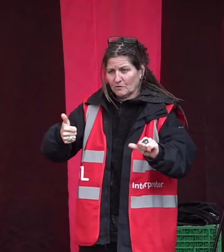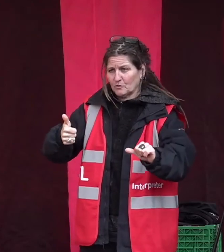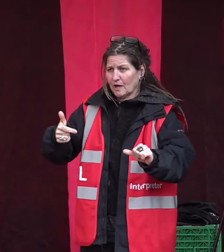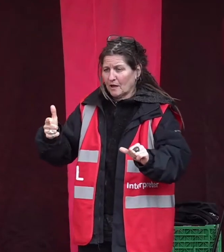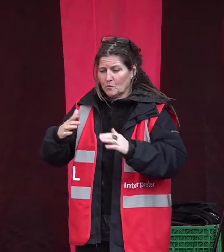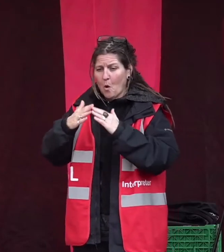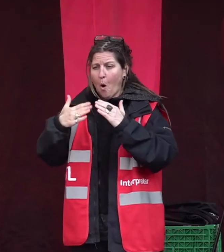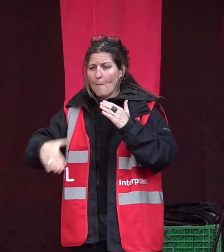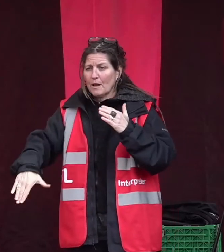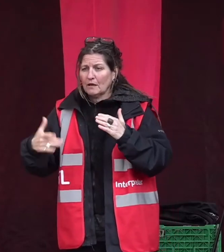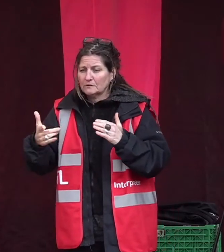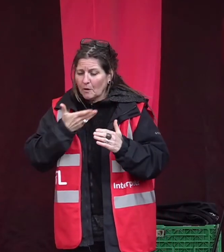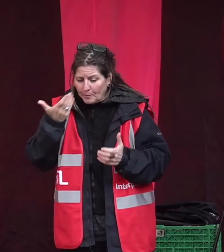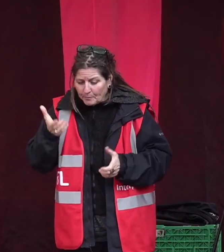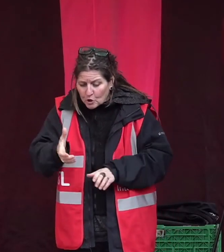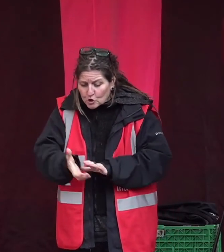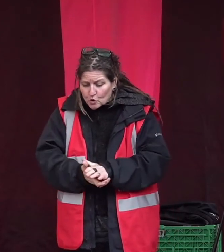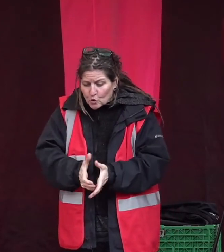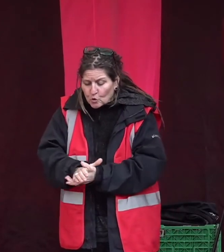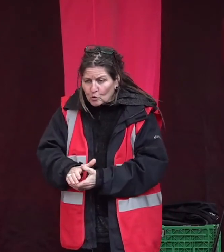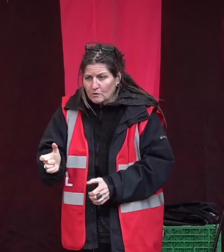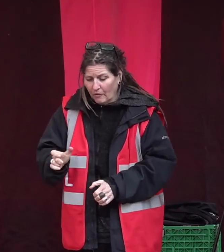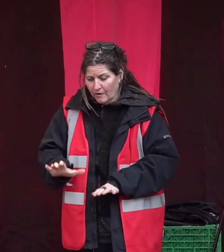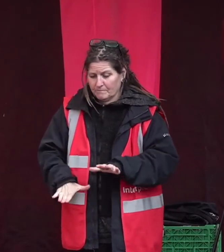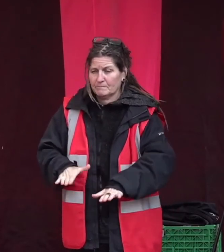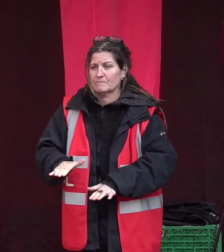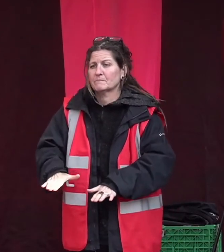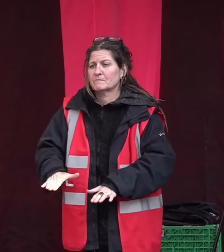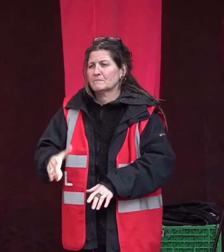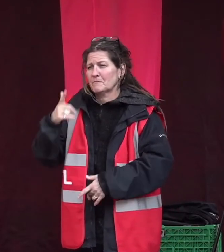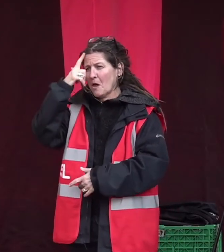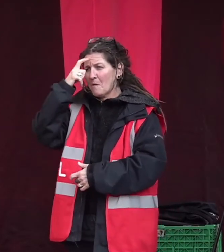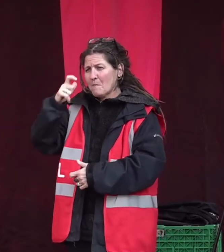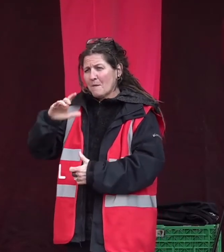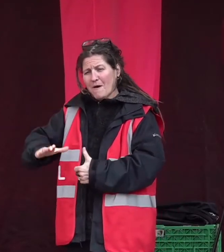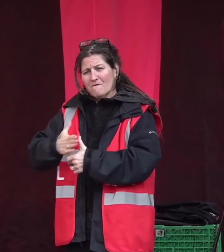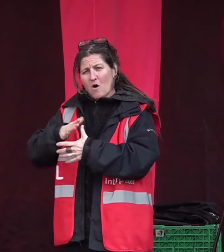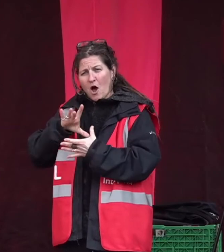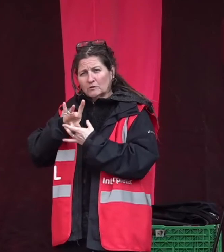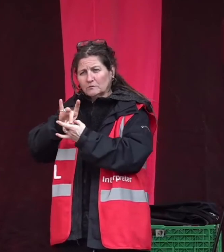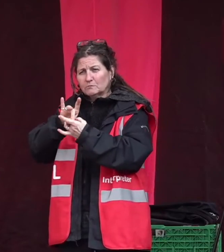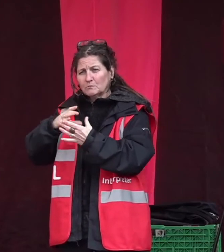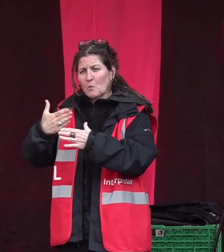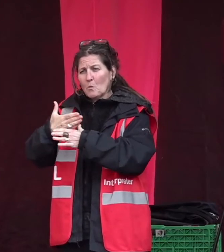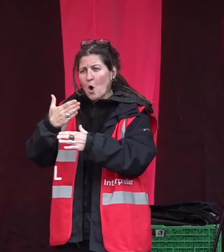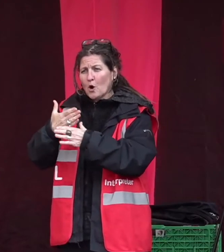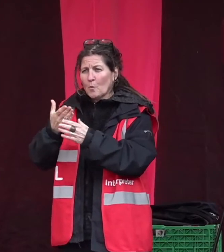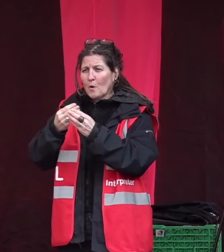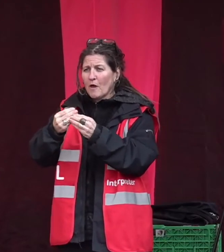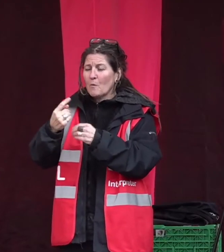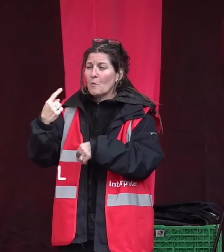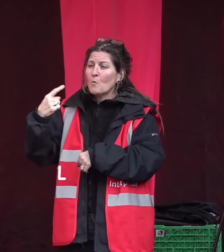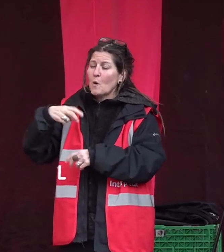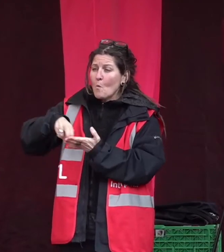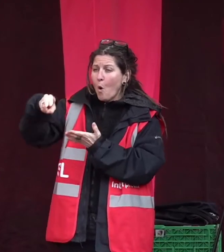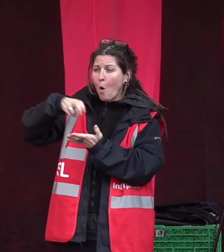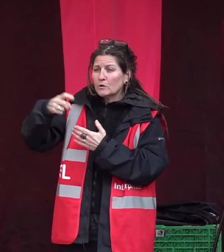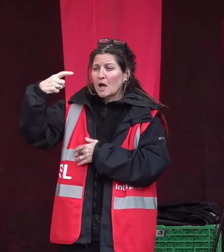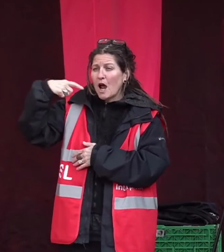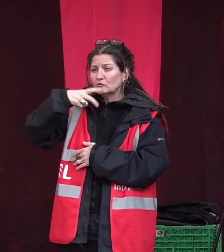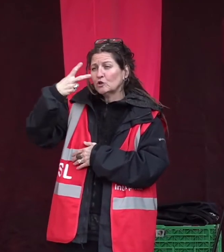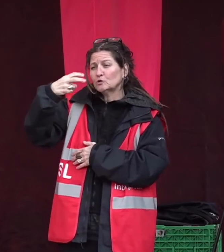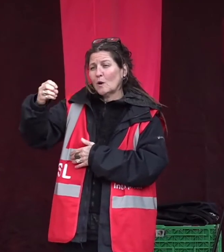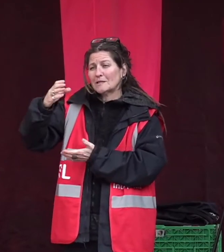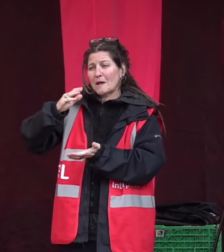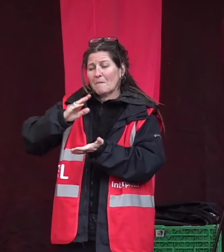barefoot. I remember first working with Marcus and we walked 120 miles together from Birmingham to